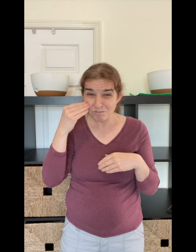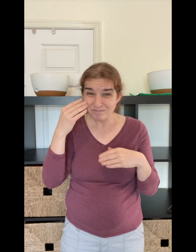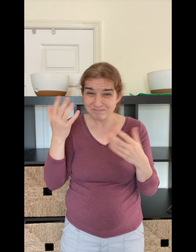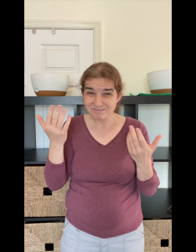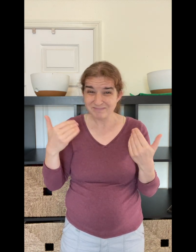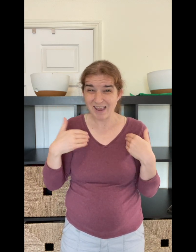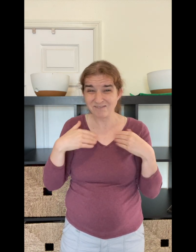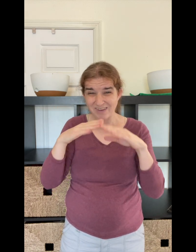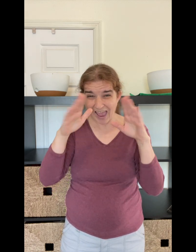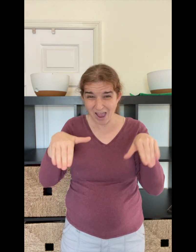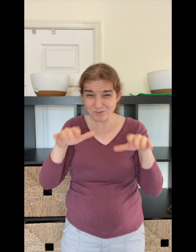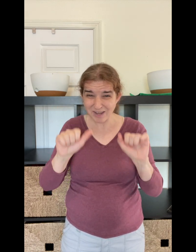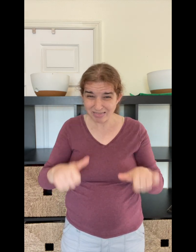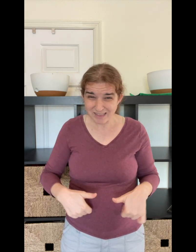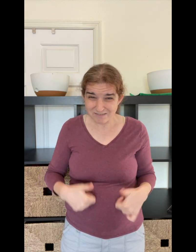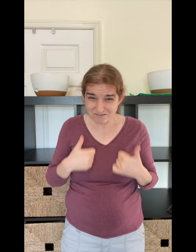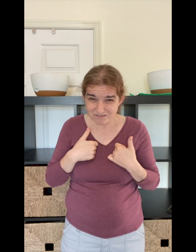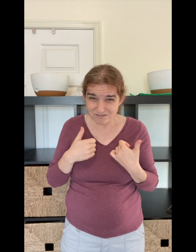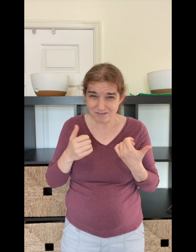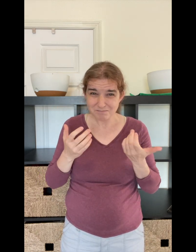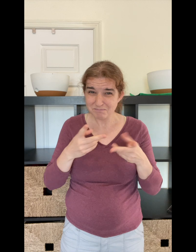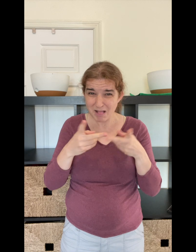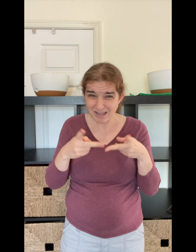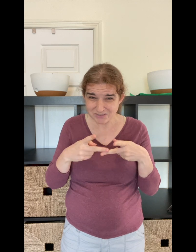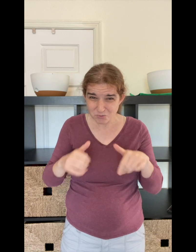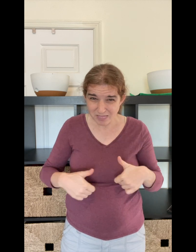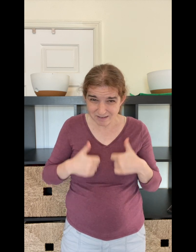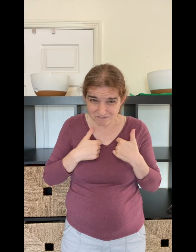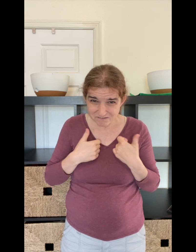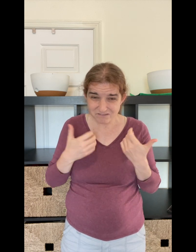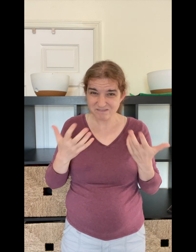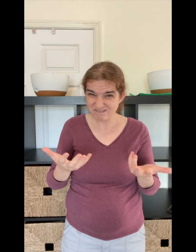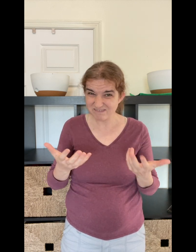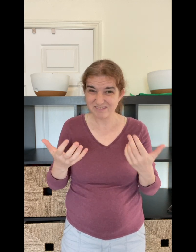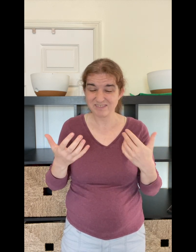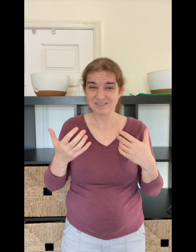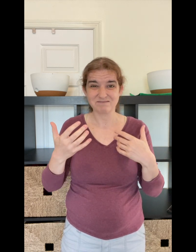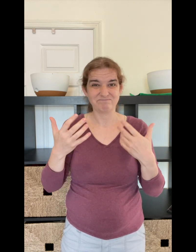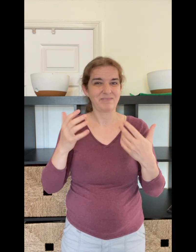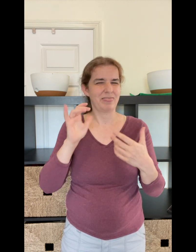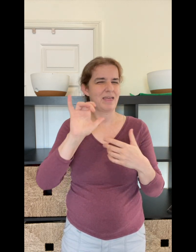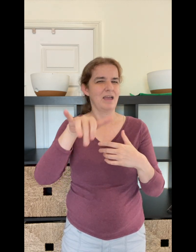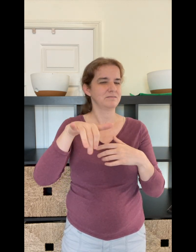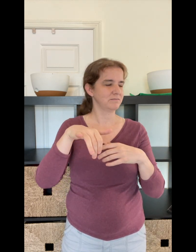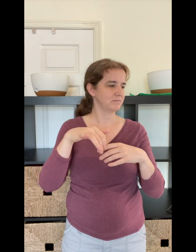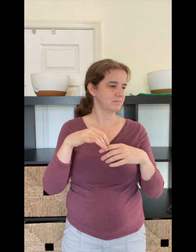neighborhood and built environment. Do you have a home? Do you have a house to live in? Do you have a place to live?